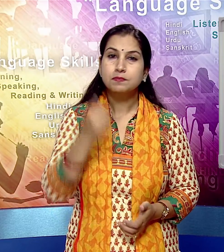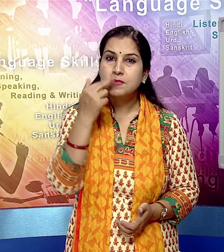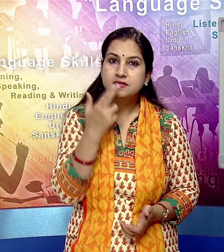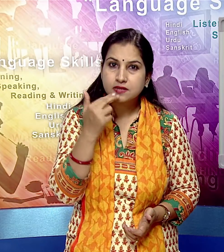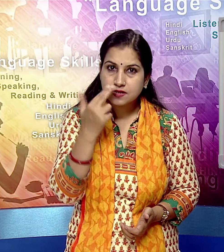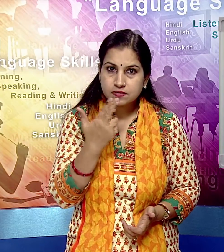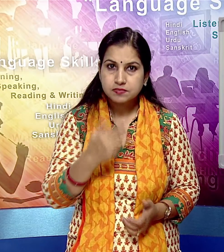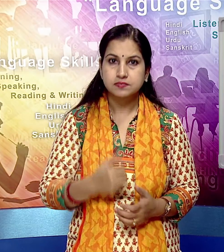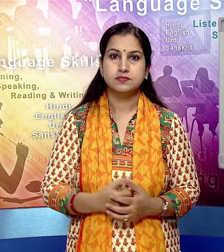biscuits,